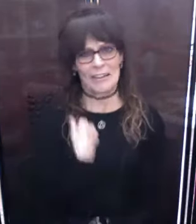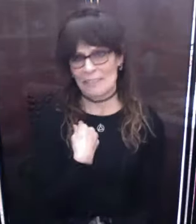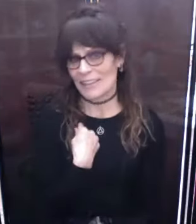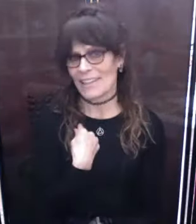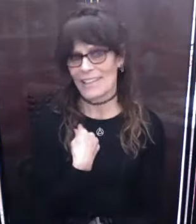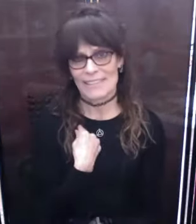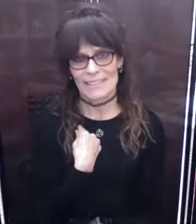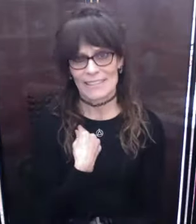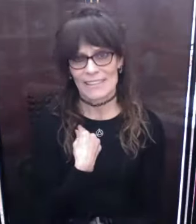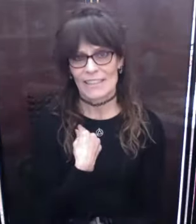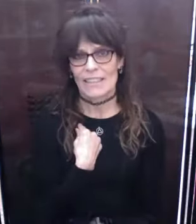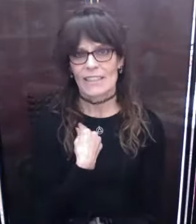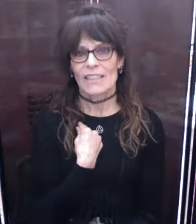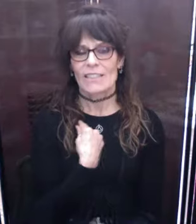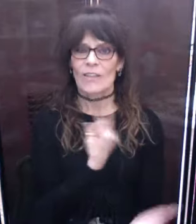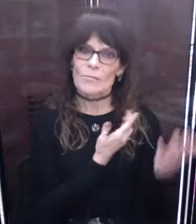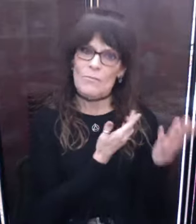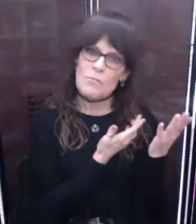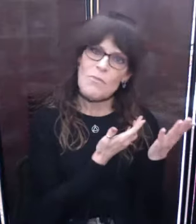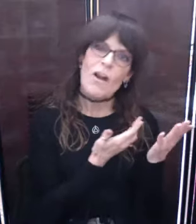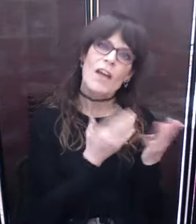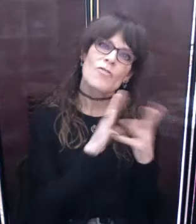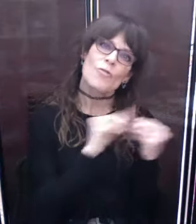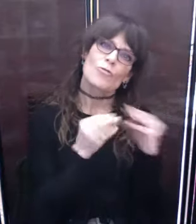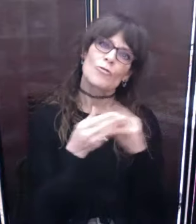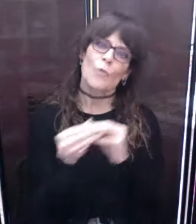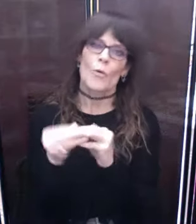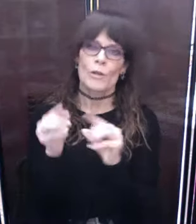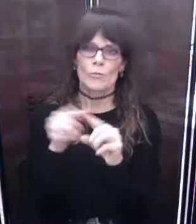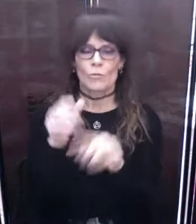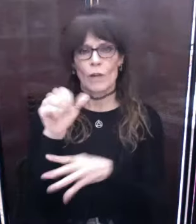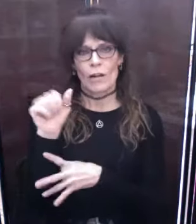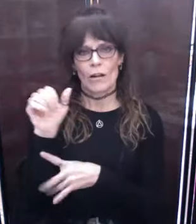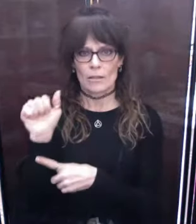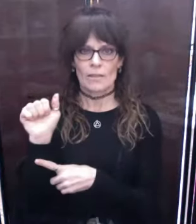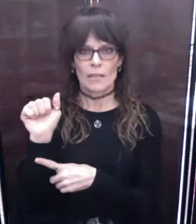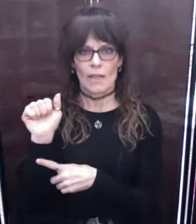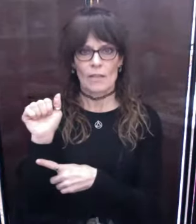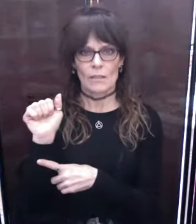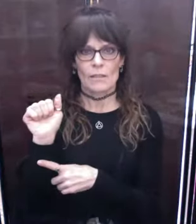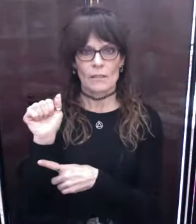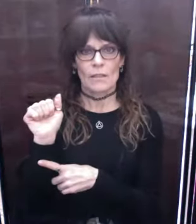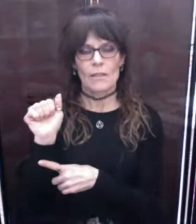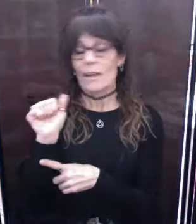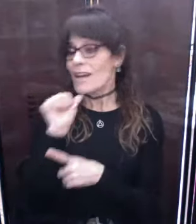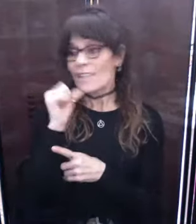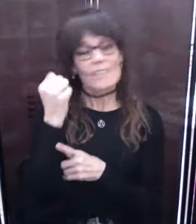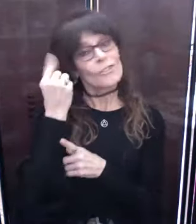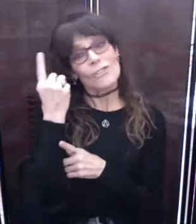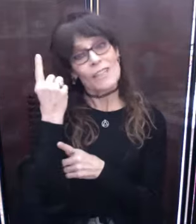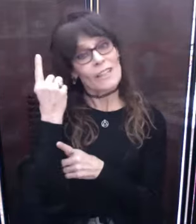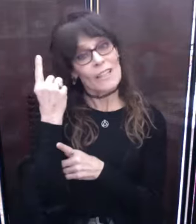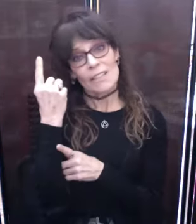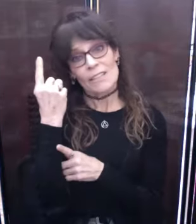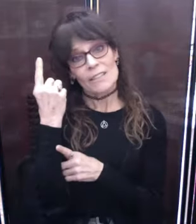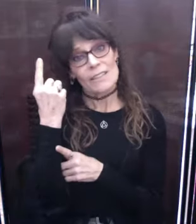So I brought all that to Alcoholics Anonymous. And because I didn't understand the nature of